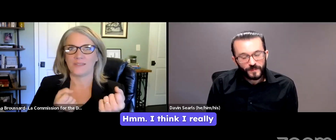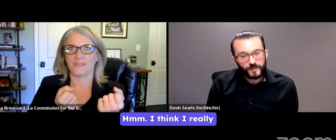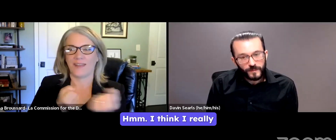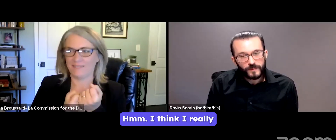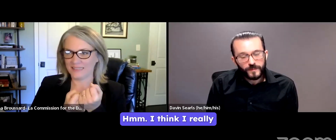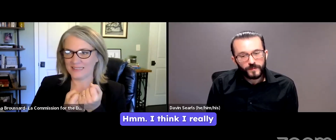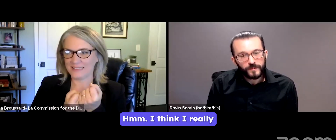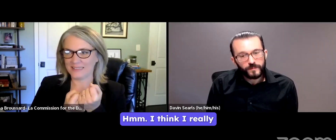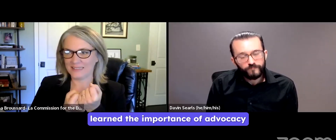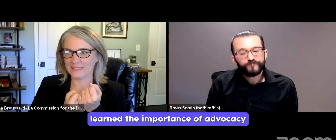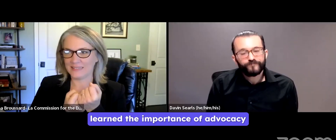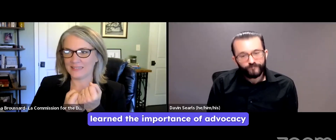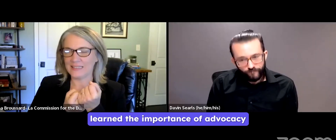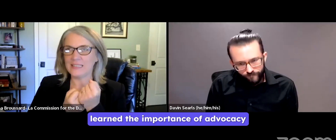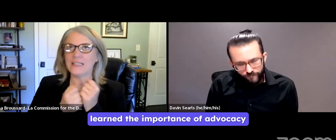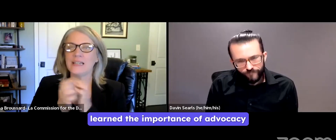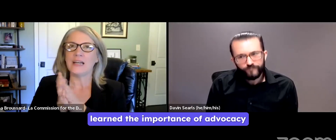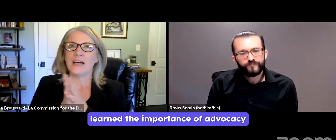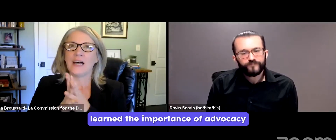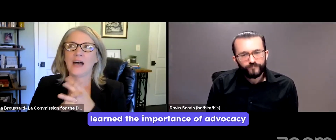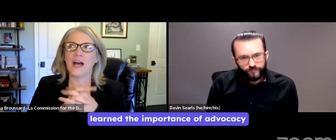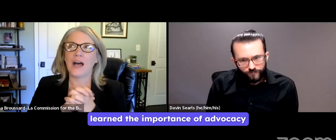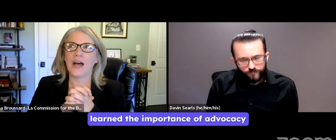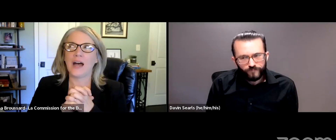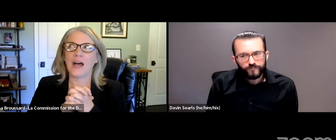I think I really learned the importance of advocacy